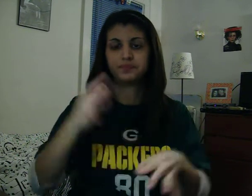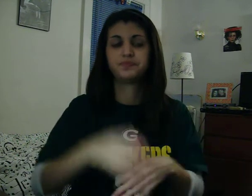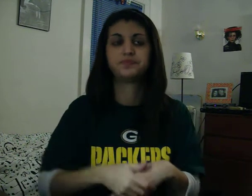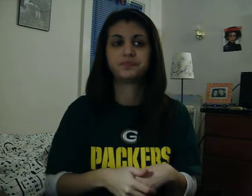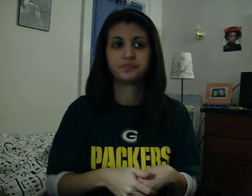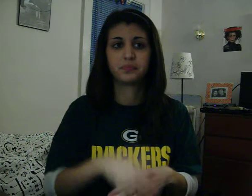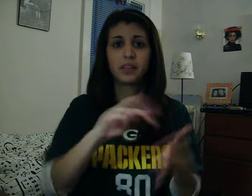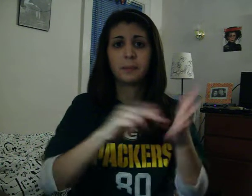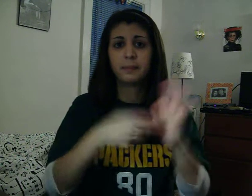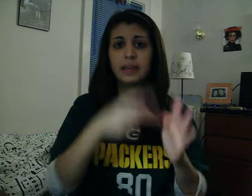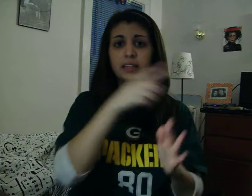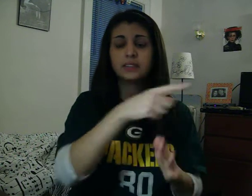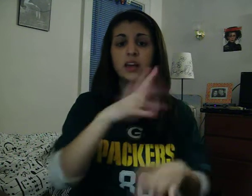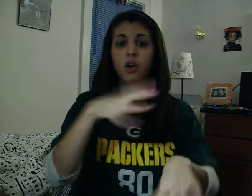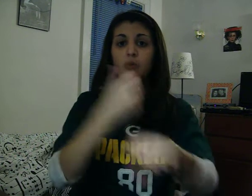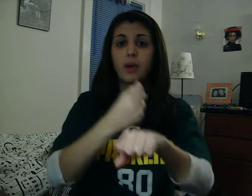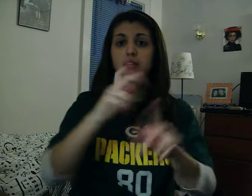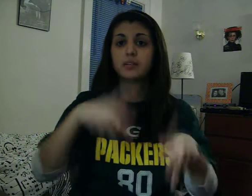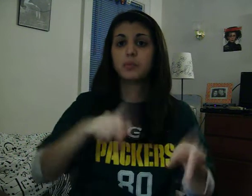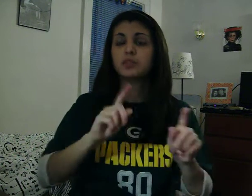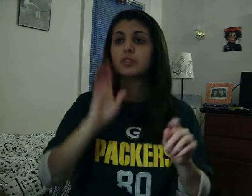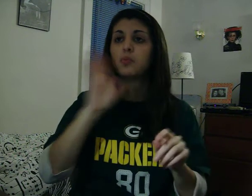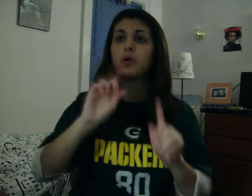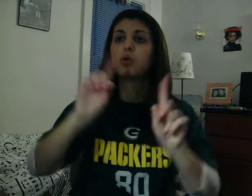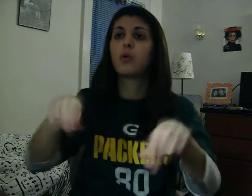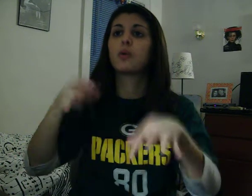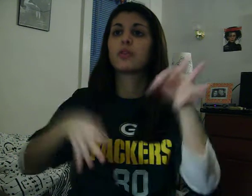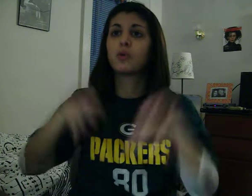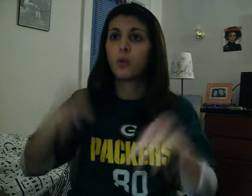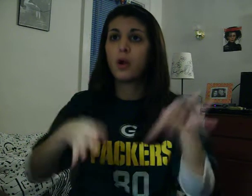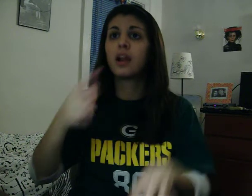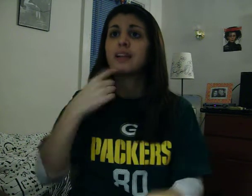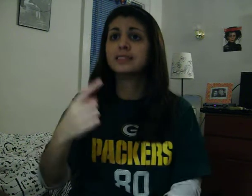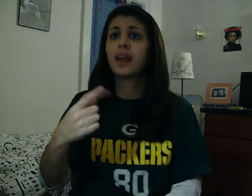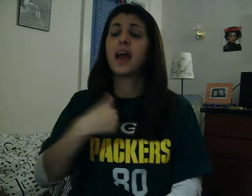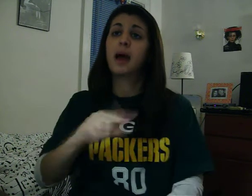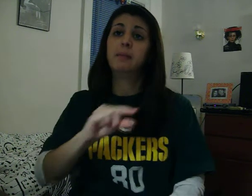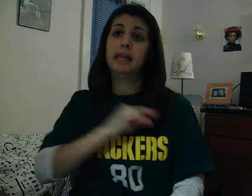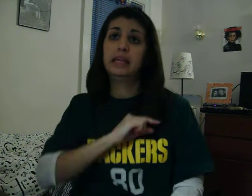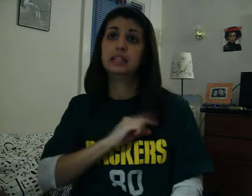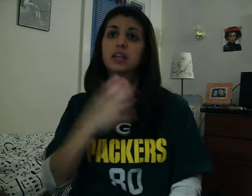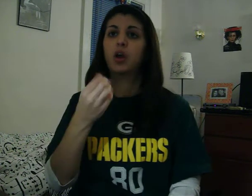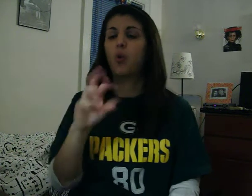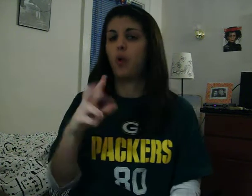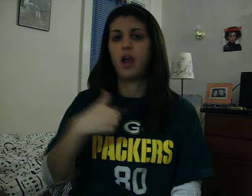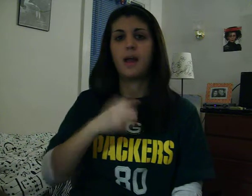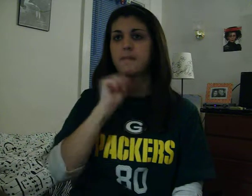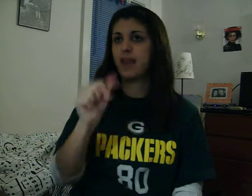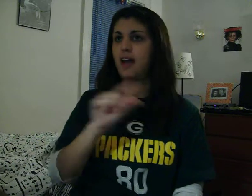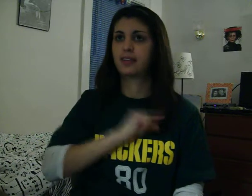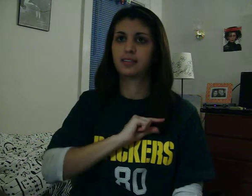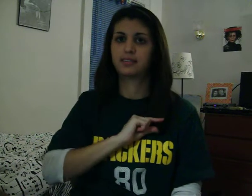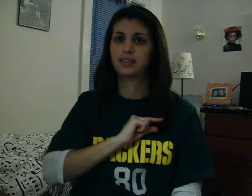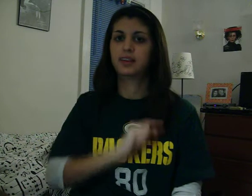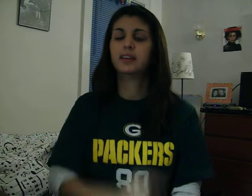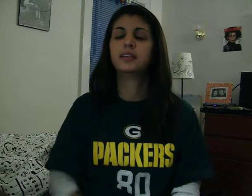at which time he or she will plead guilty or not guilty to the formal charges presented by the